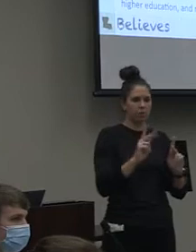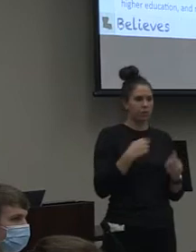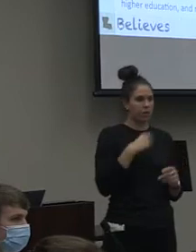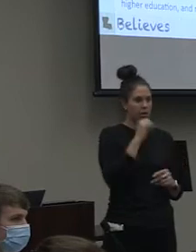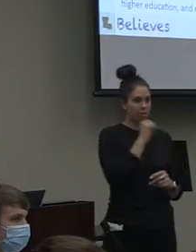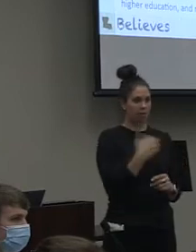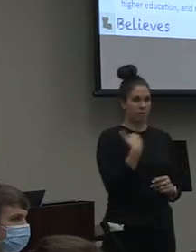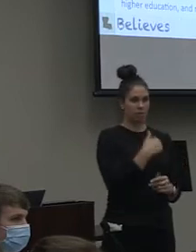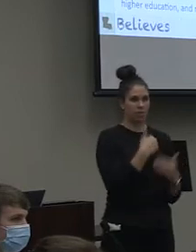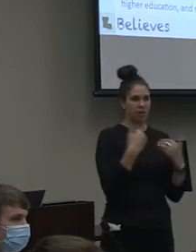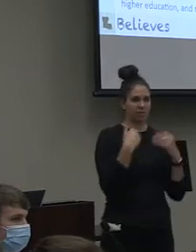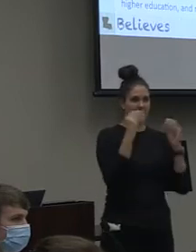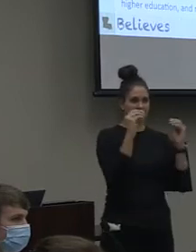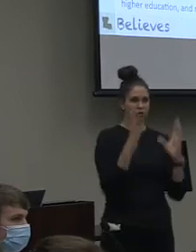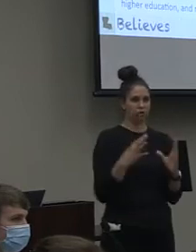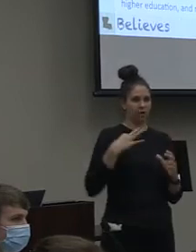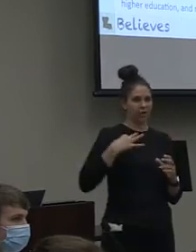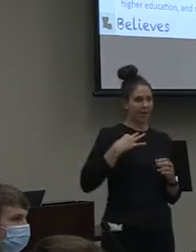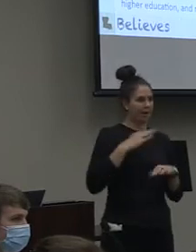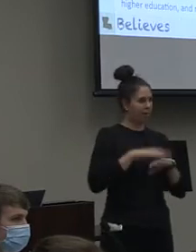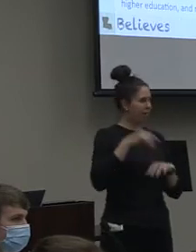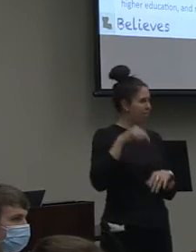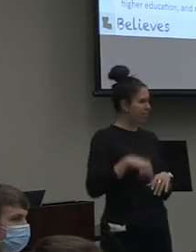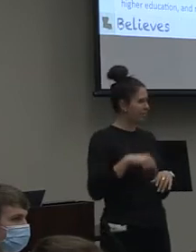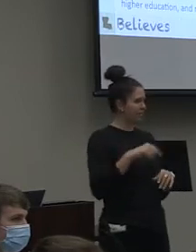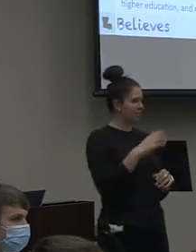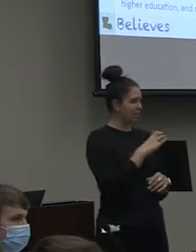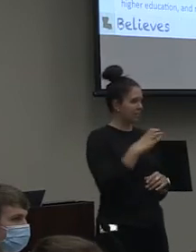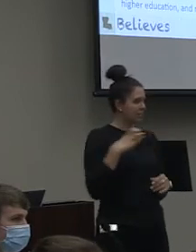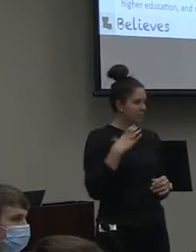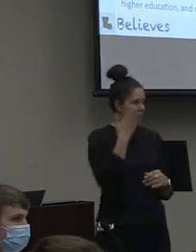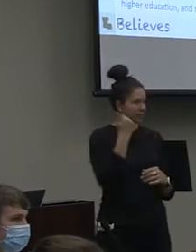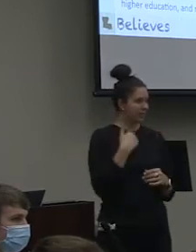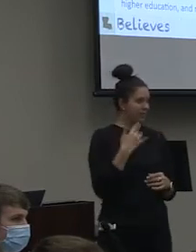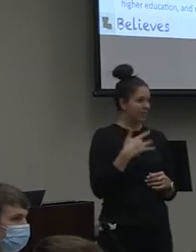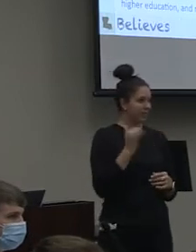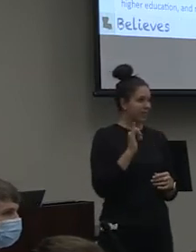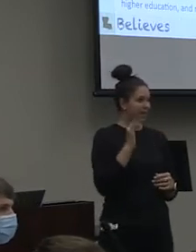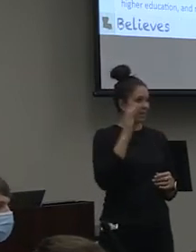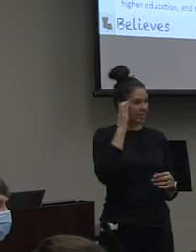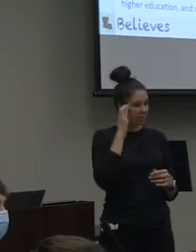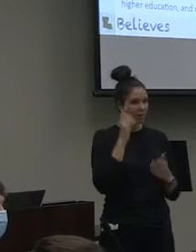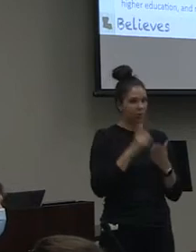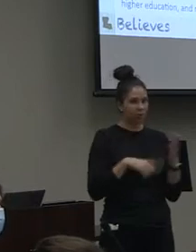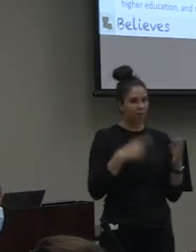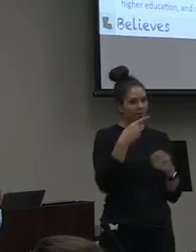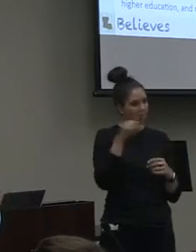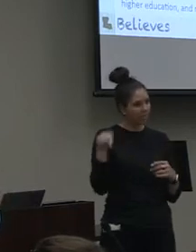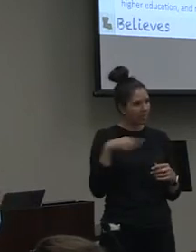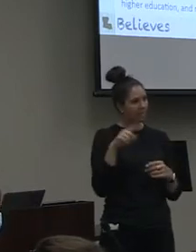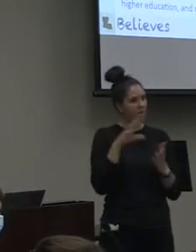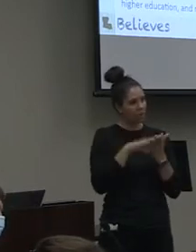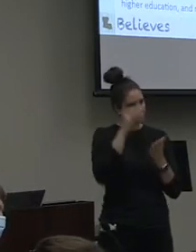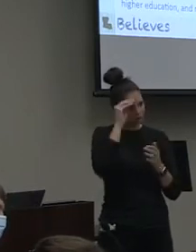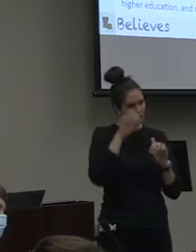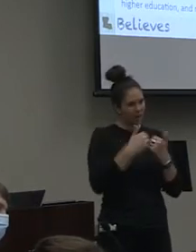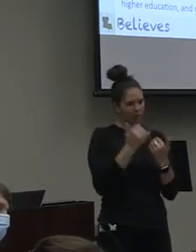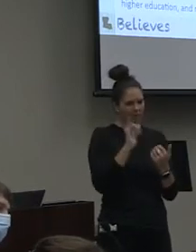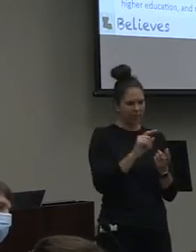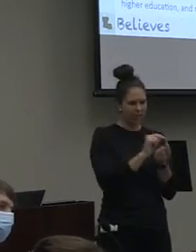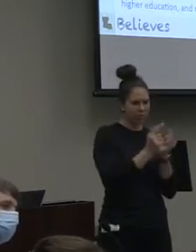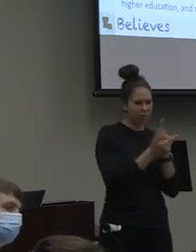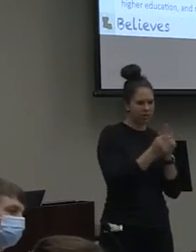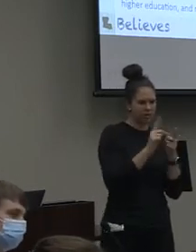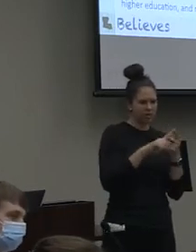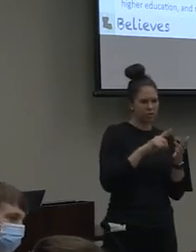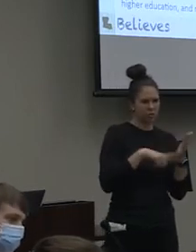that we have a teacher candidate on this commission, because I feel like, you know, hearing, you know, what they've learned, how does that translate into what they're doing, kind